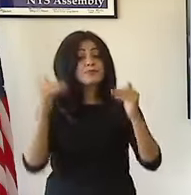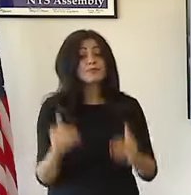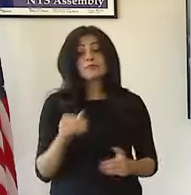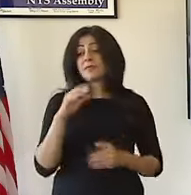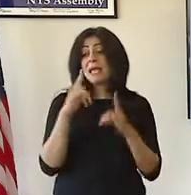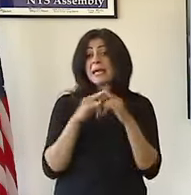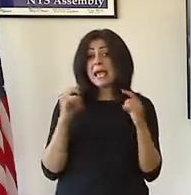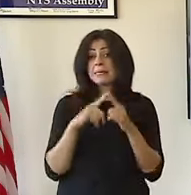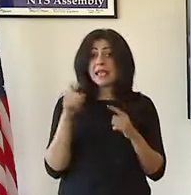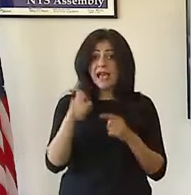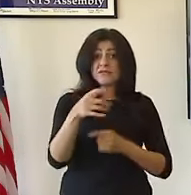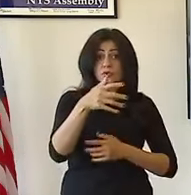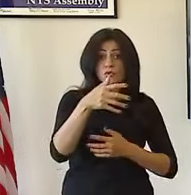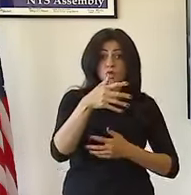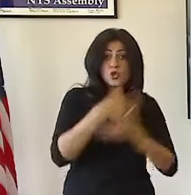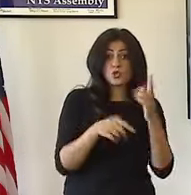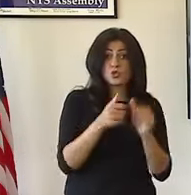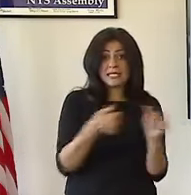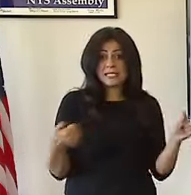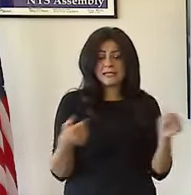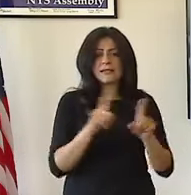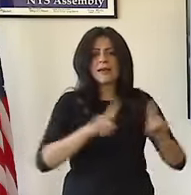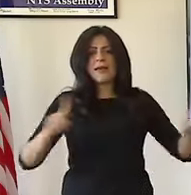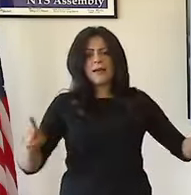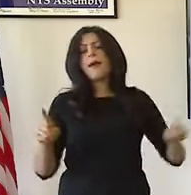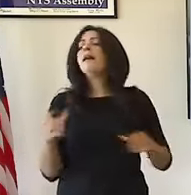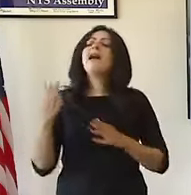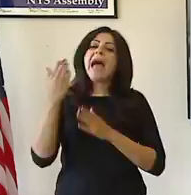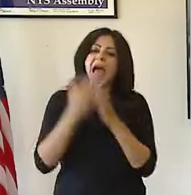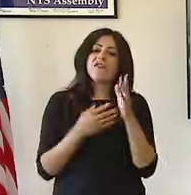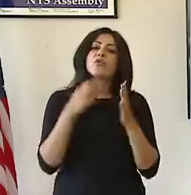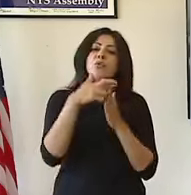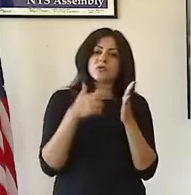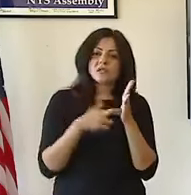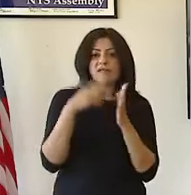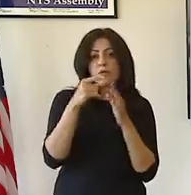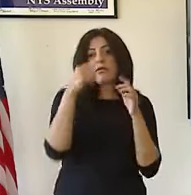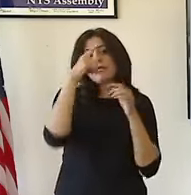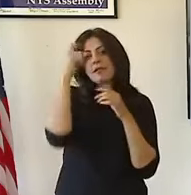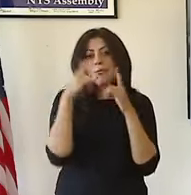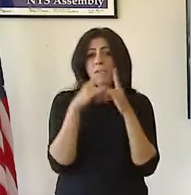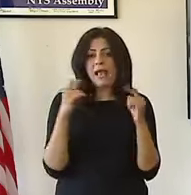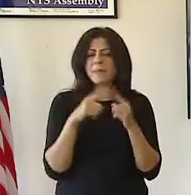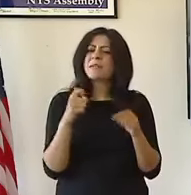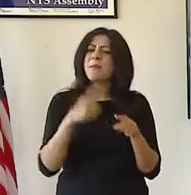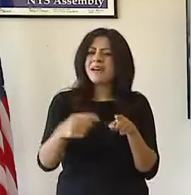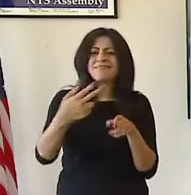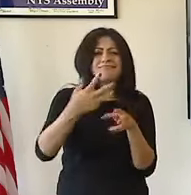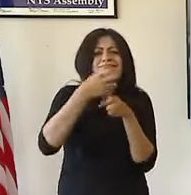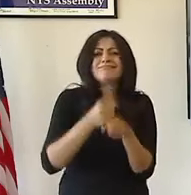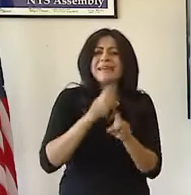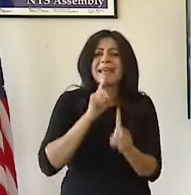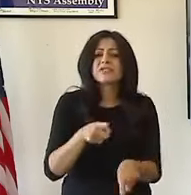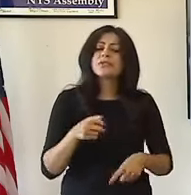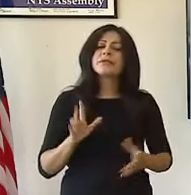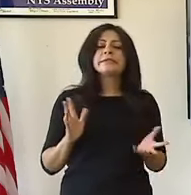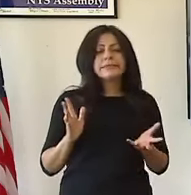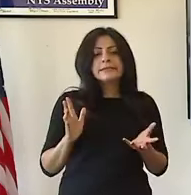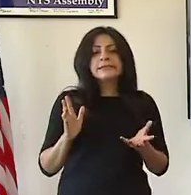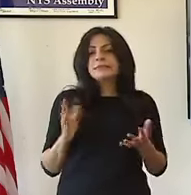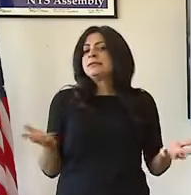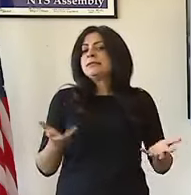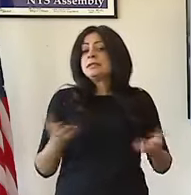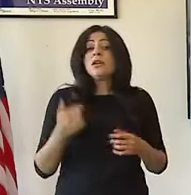Where are the rules? There are some summer camp guidances online, but the short answer is we expect